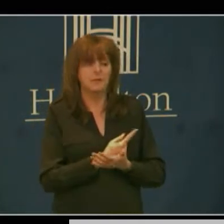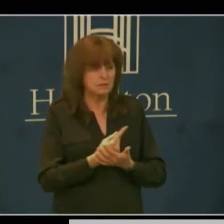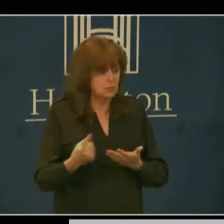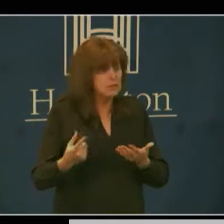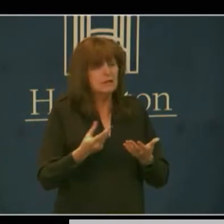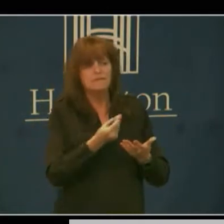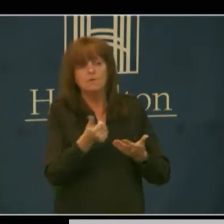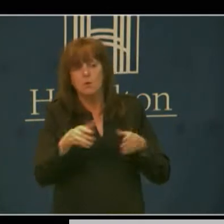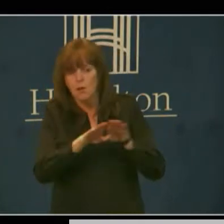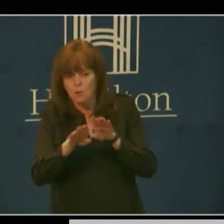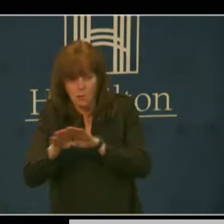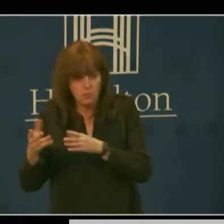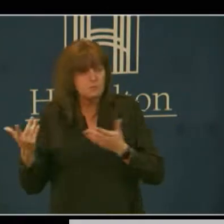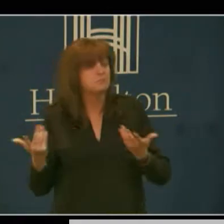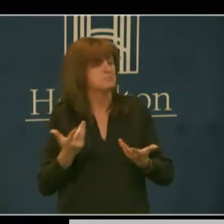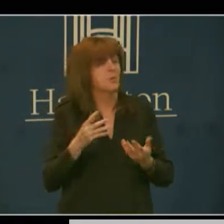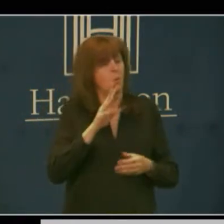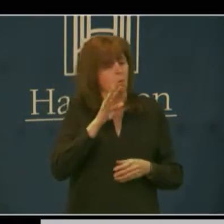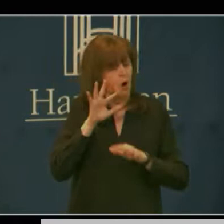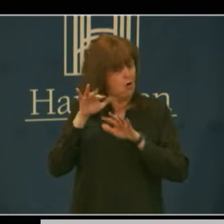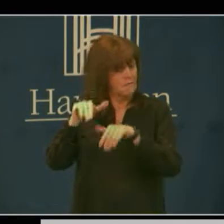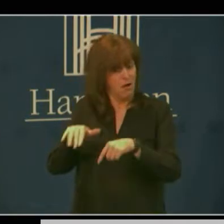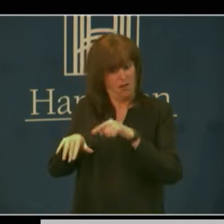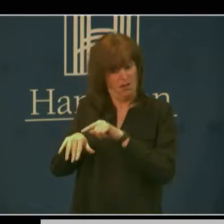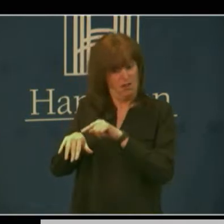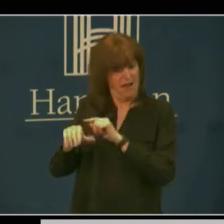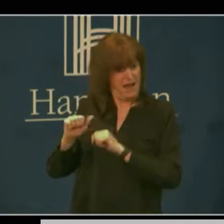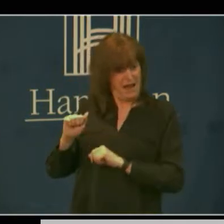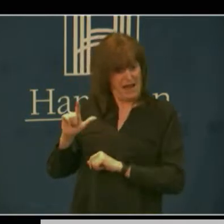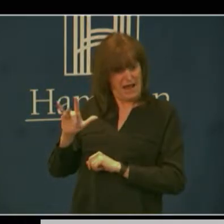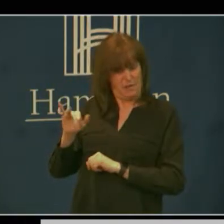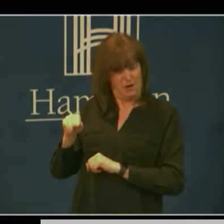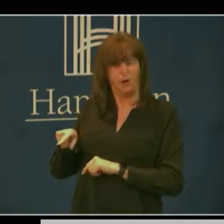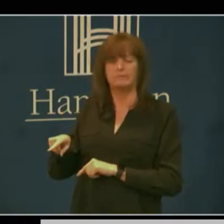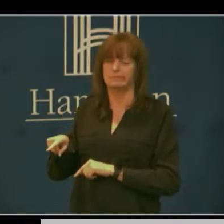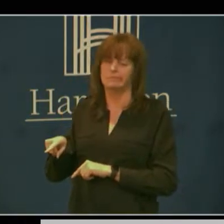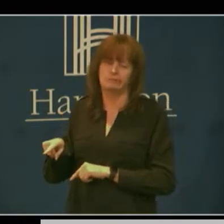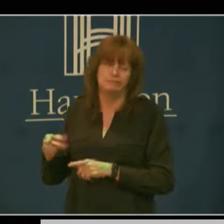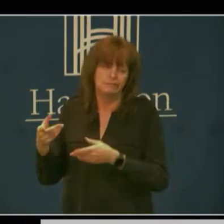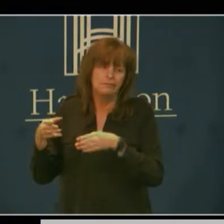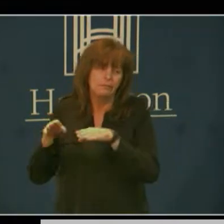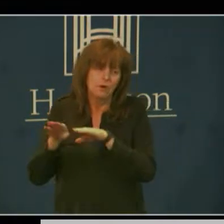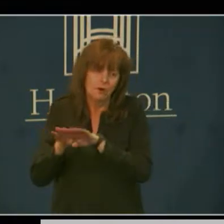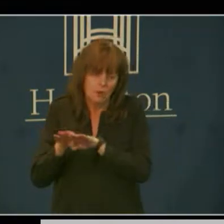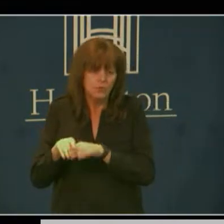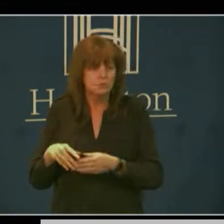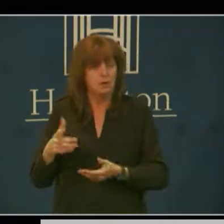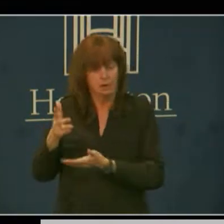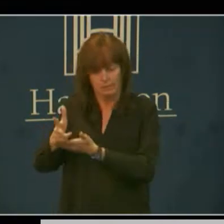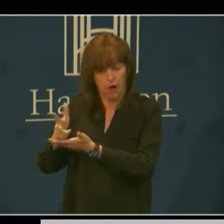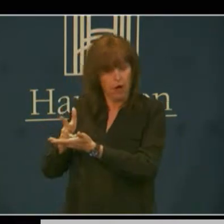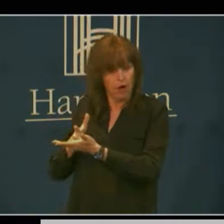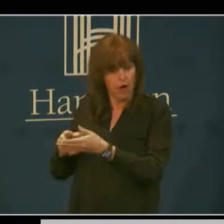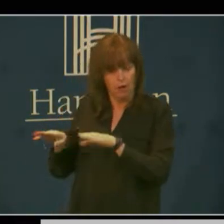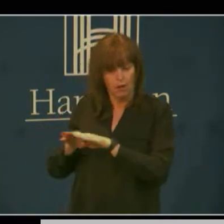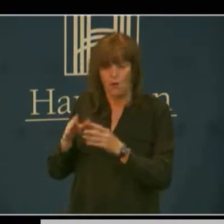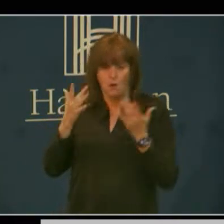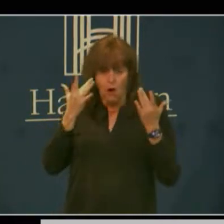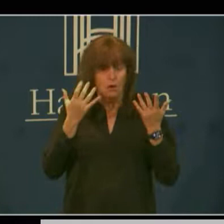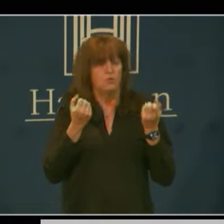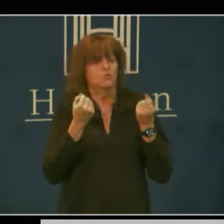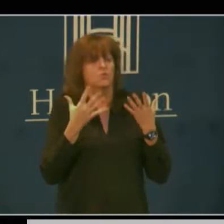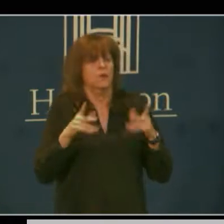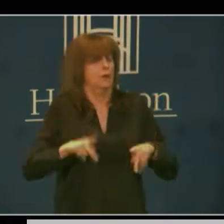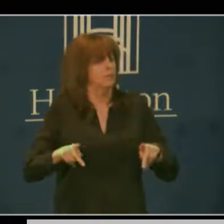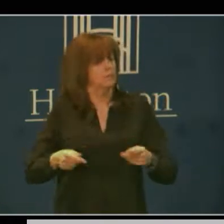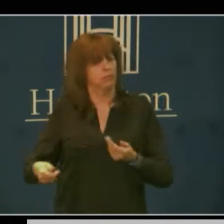lot, because there were far too many people congregating there, and that obviously would lead to a spread of the virus. The Hamilton conservation areas have done